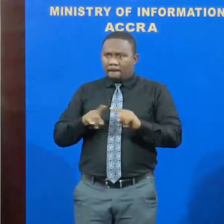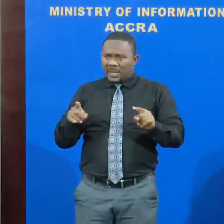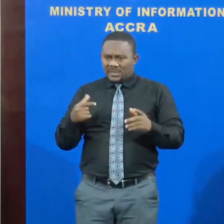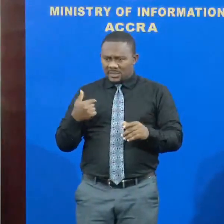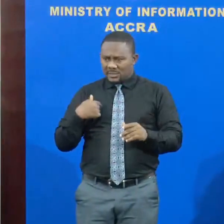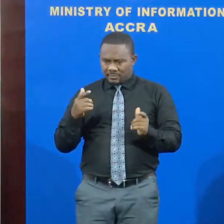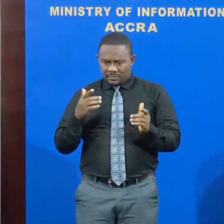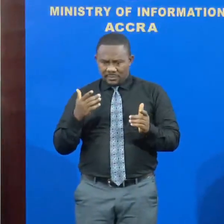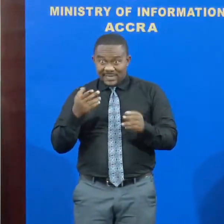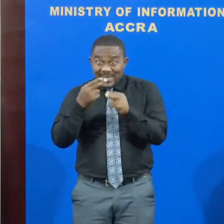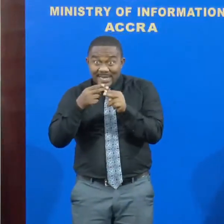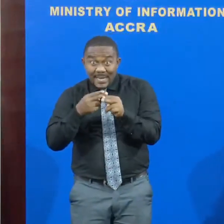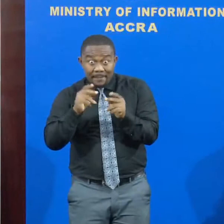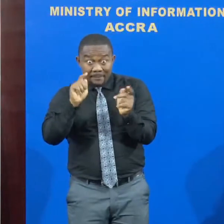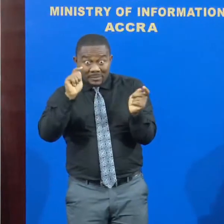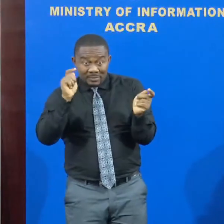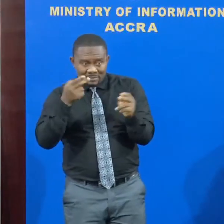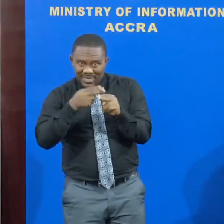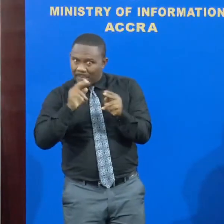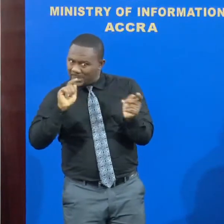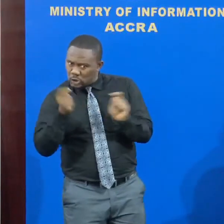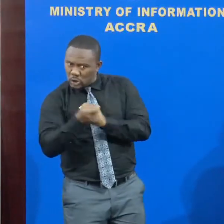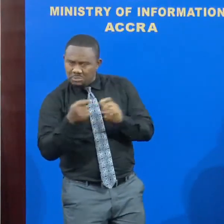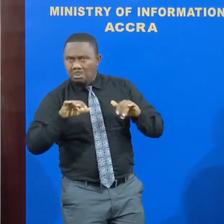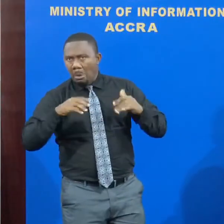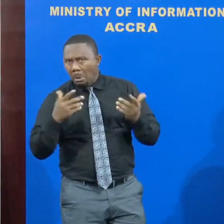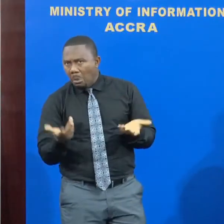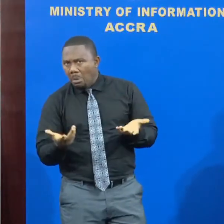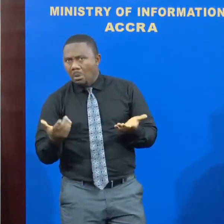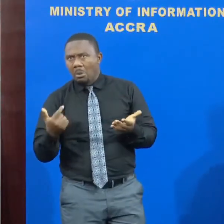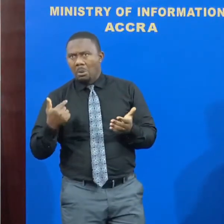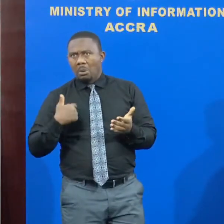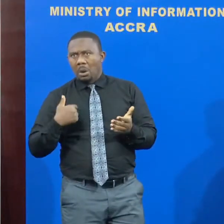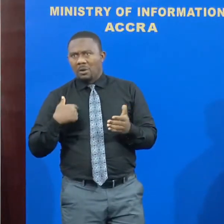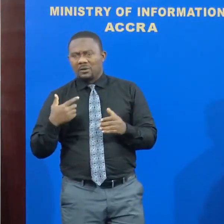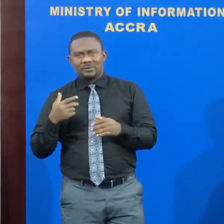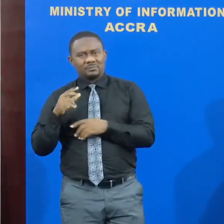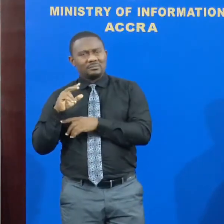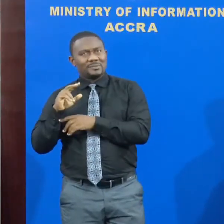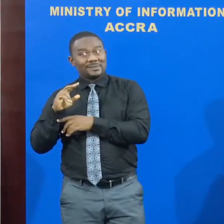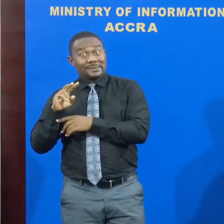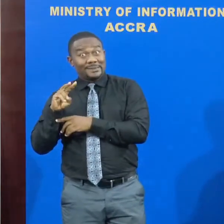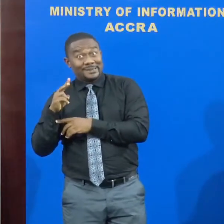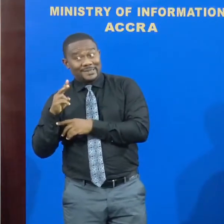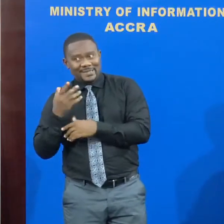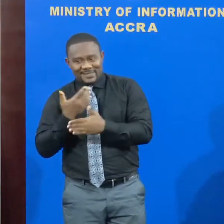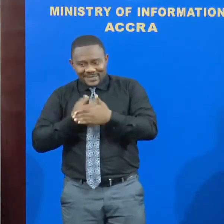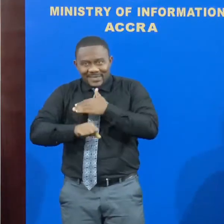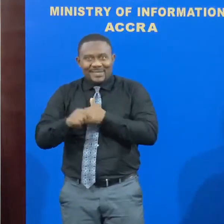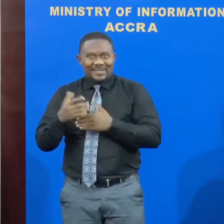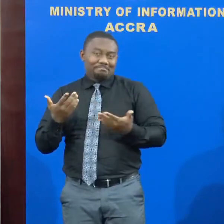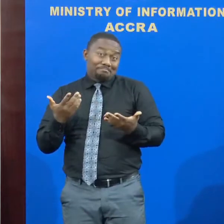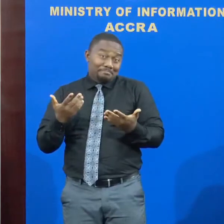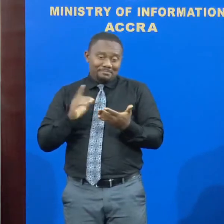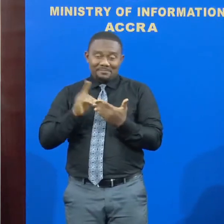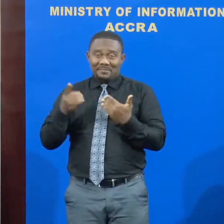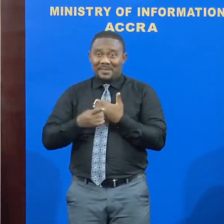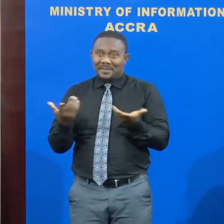by changing your name or indicating that you have a second date of birth, then there is a